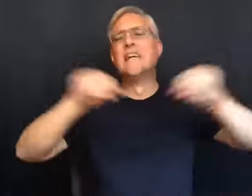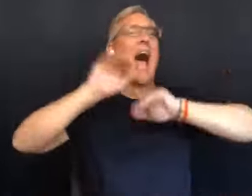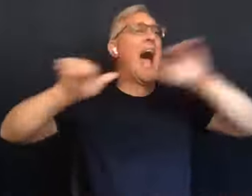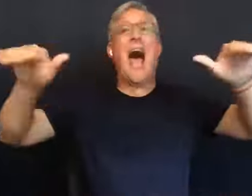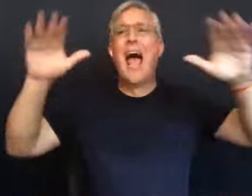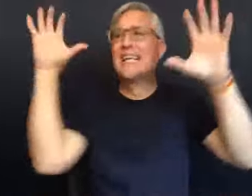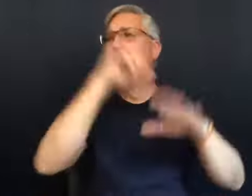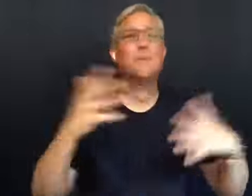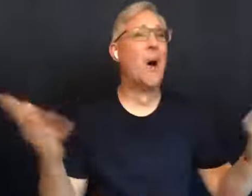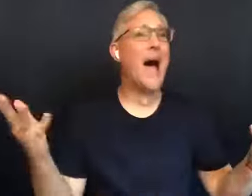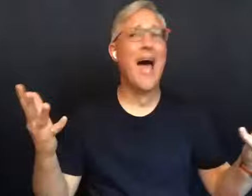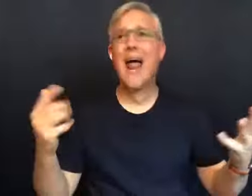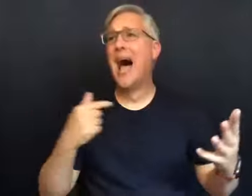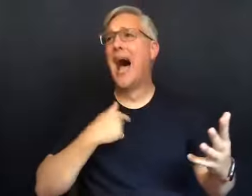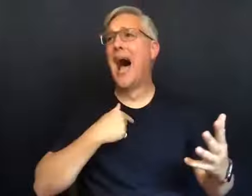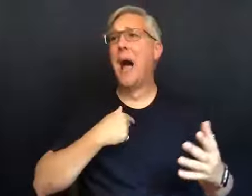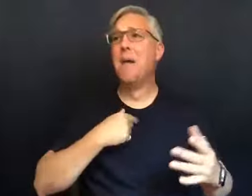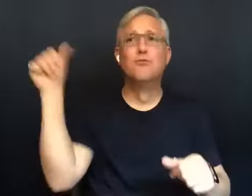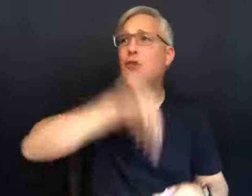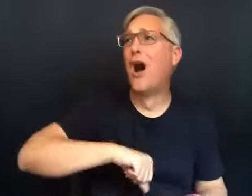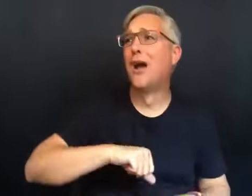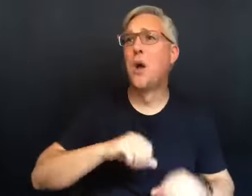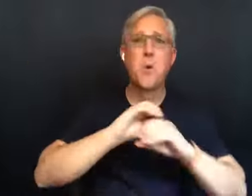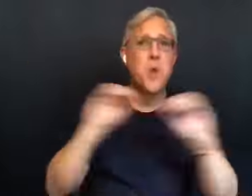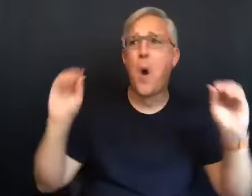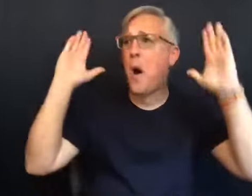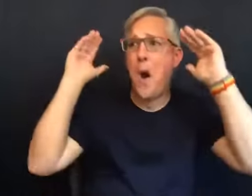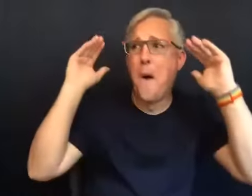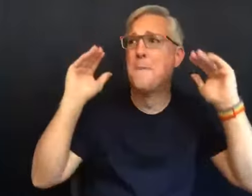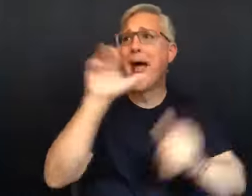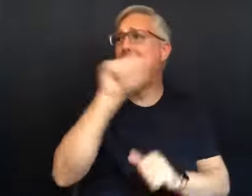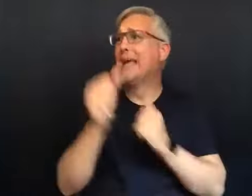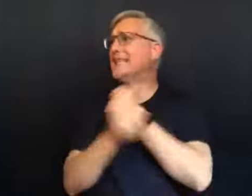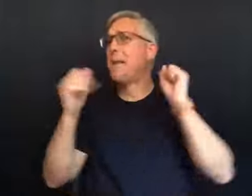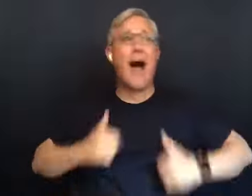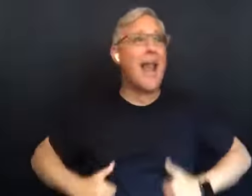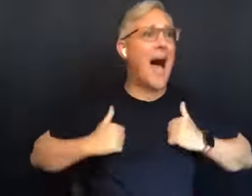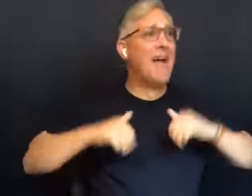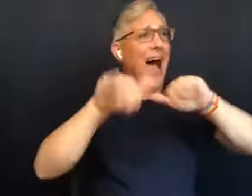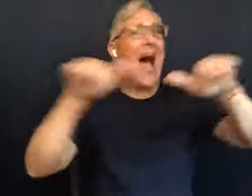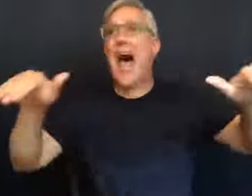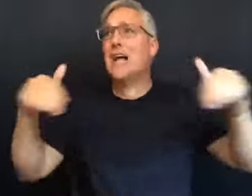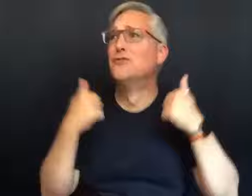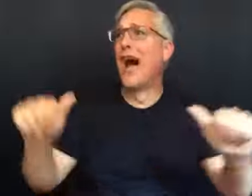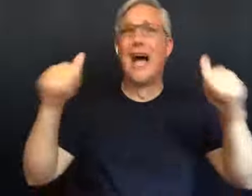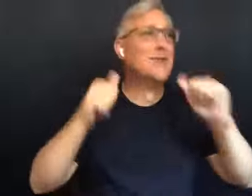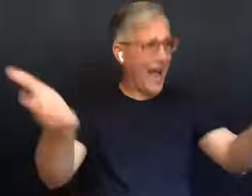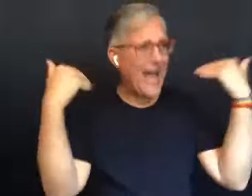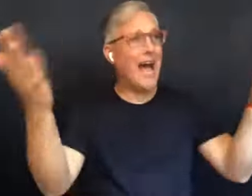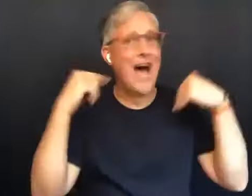when I first got sober, I wanted to shout it from the rooftops, right? Alcoholics Anonymous saved a hopeless drunk like me. You should try